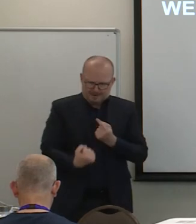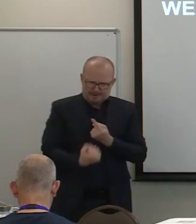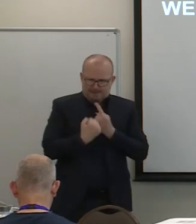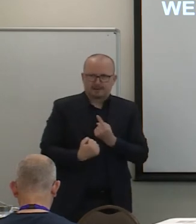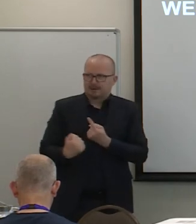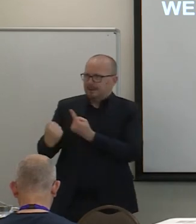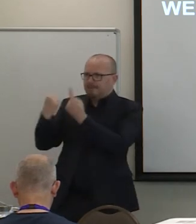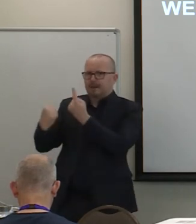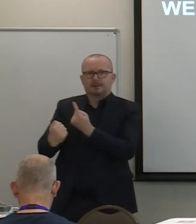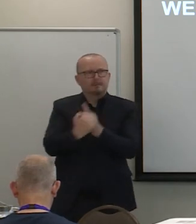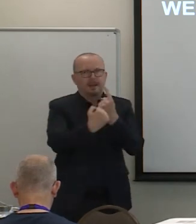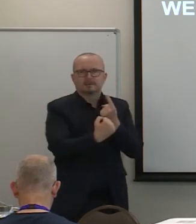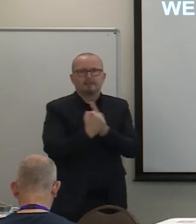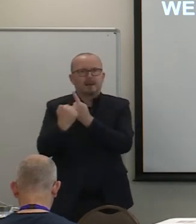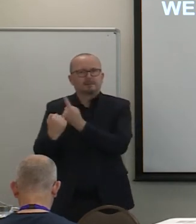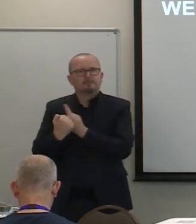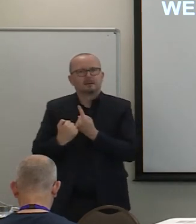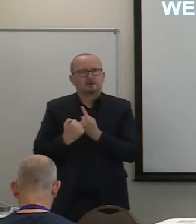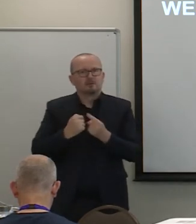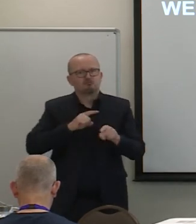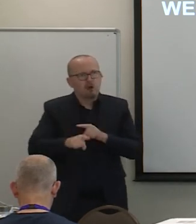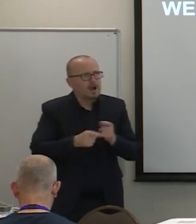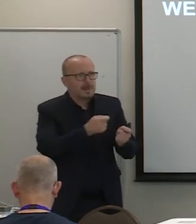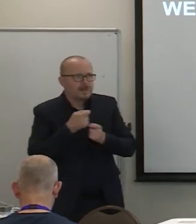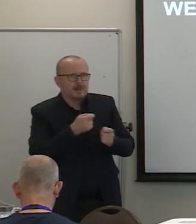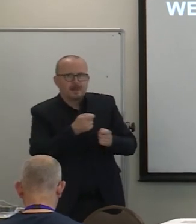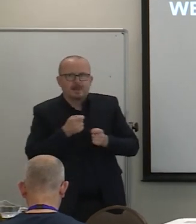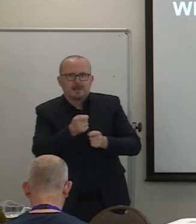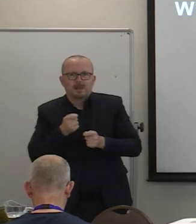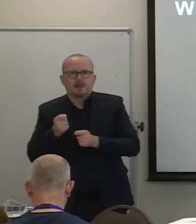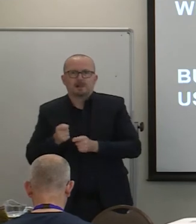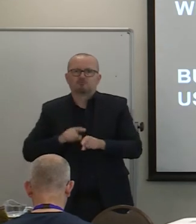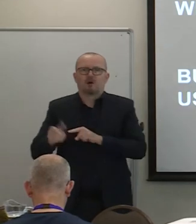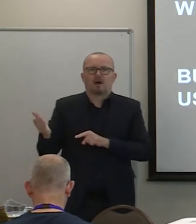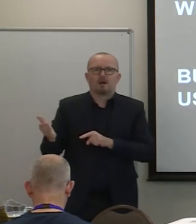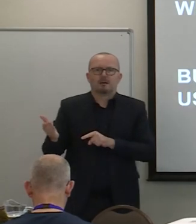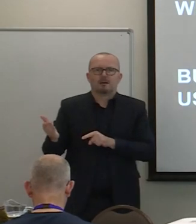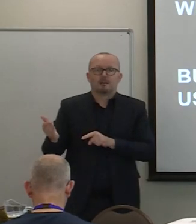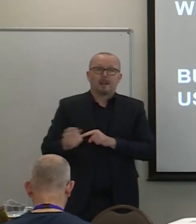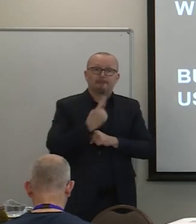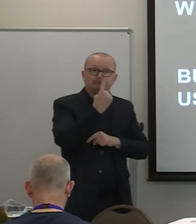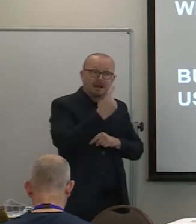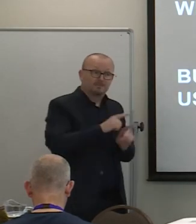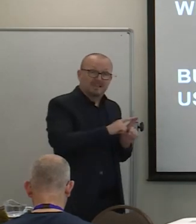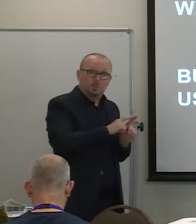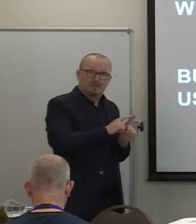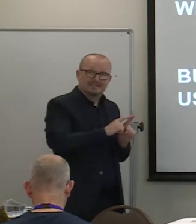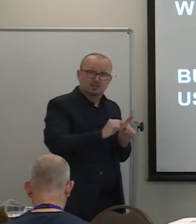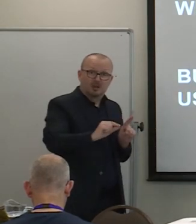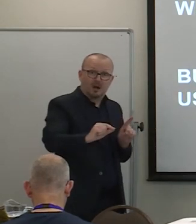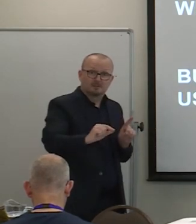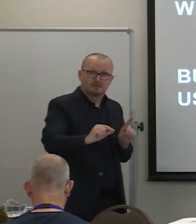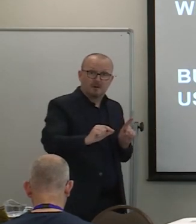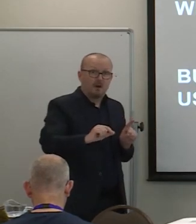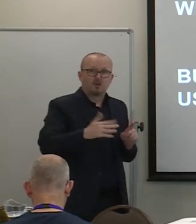attention through a personal connection or a visually led wow moment. But we digitise for people like